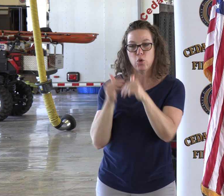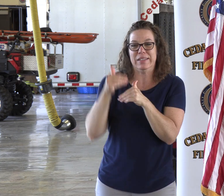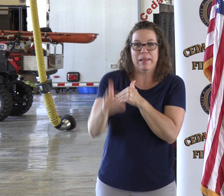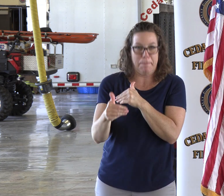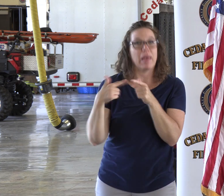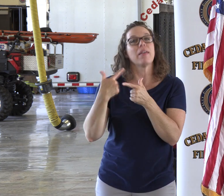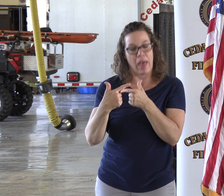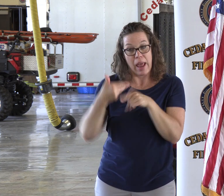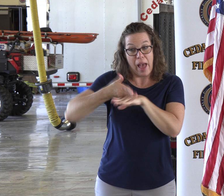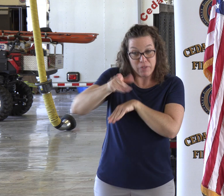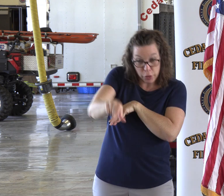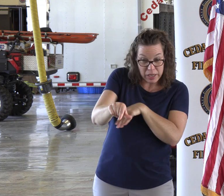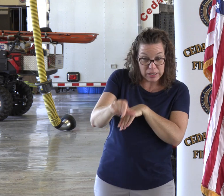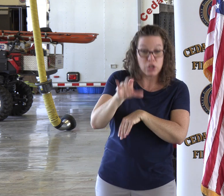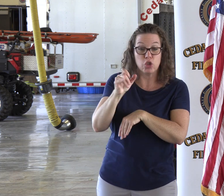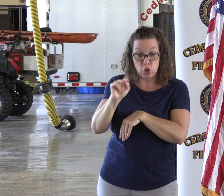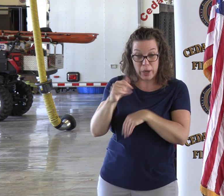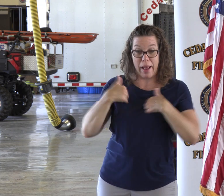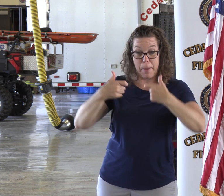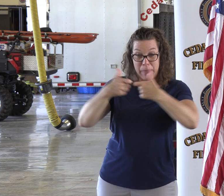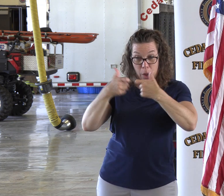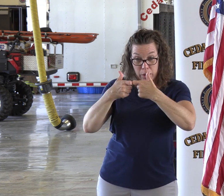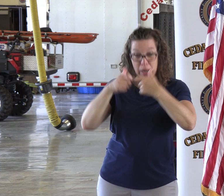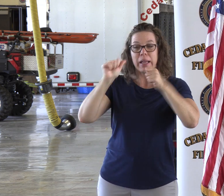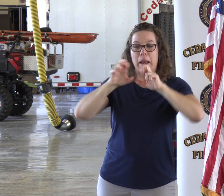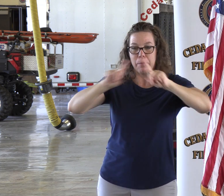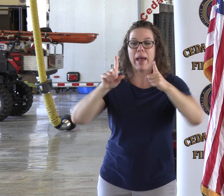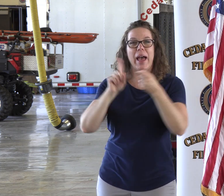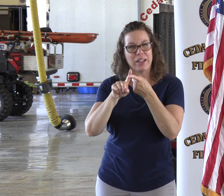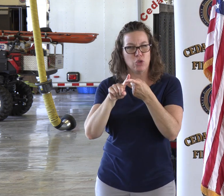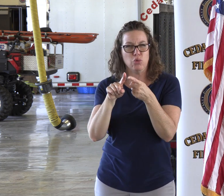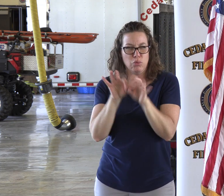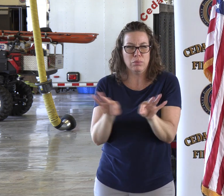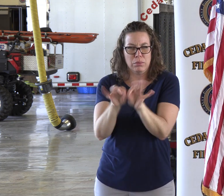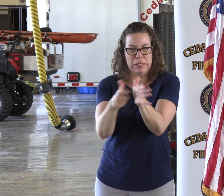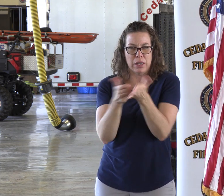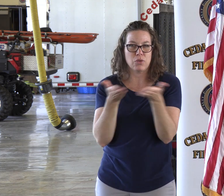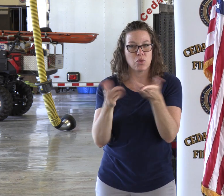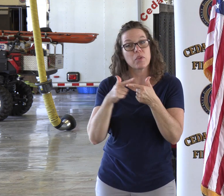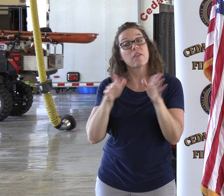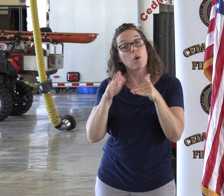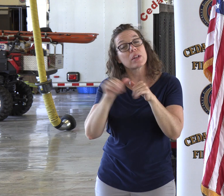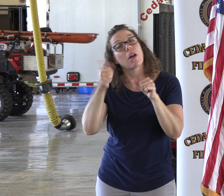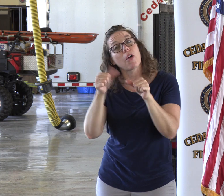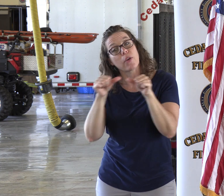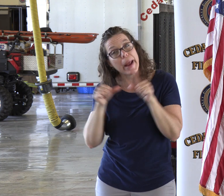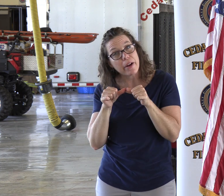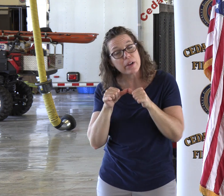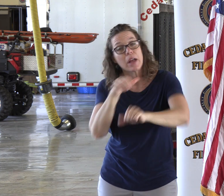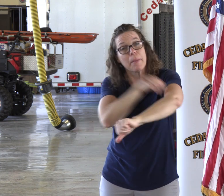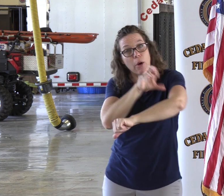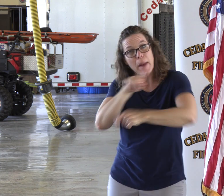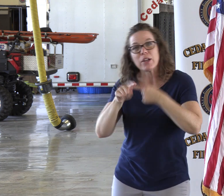customers. Once the circuits were powered, we could begin delivering power back to essential services and then focus on areas that would restore power